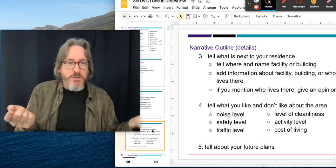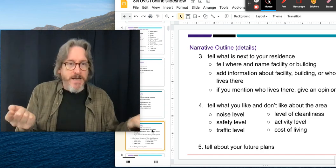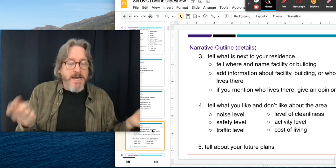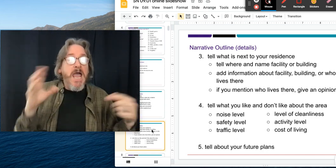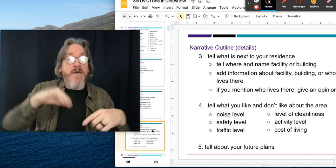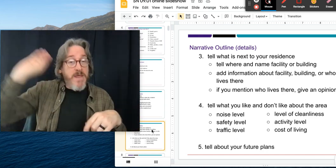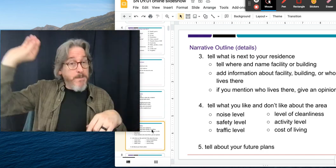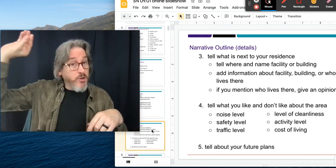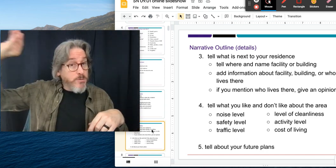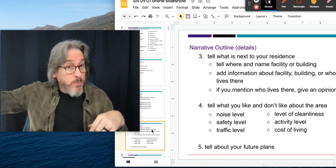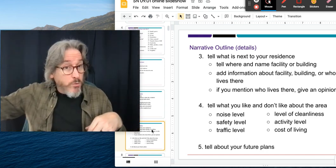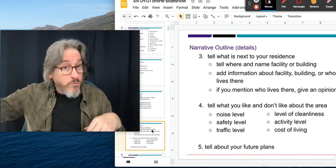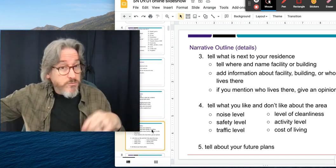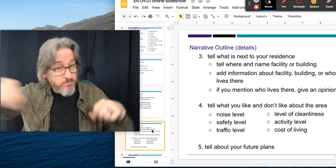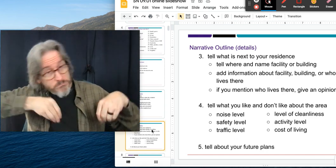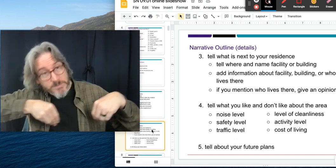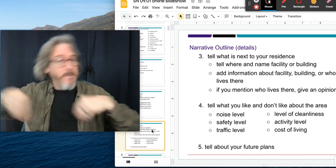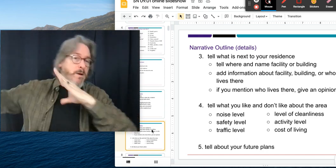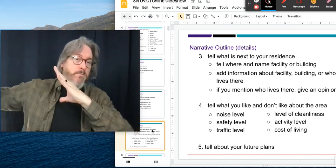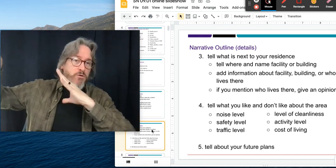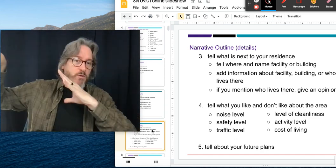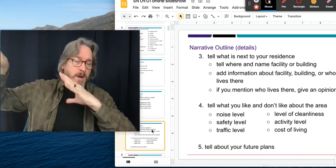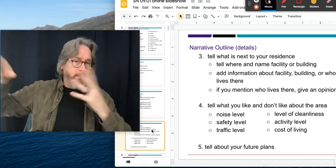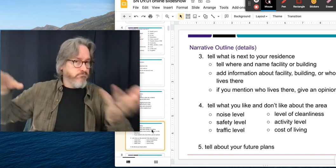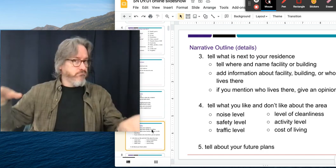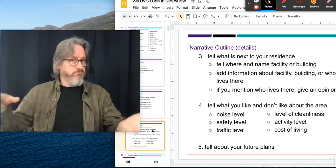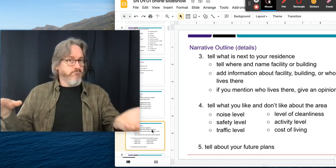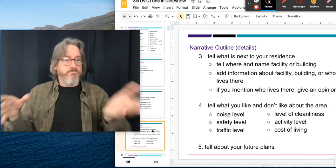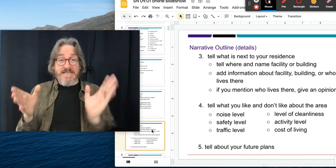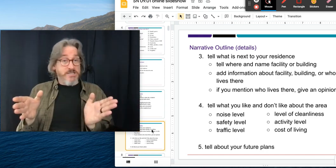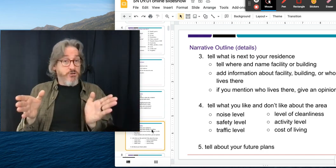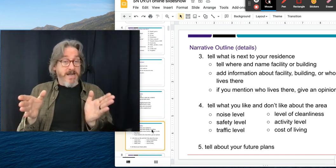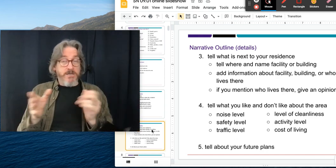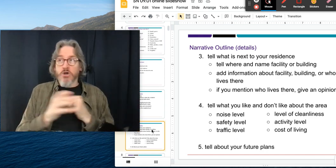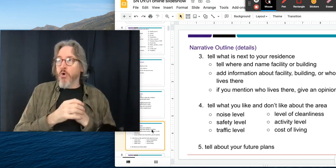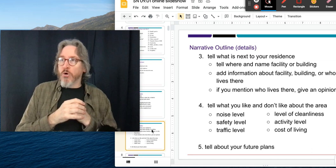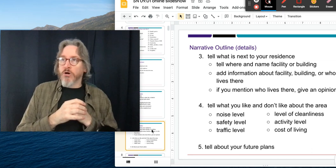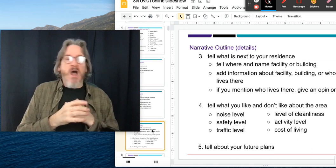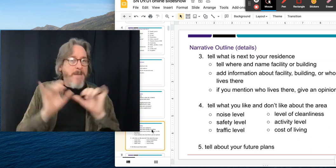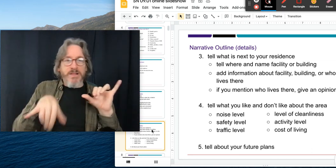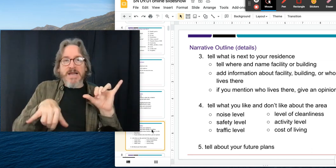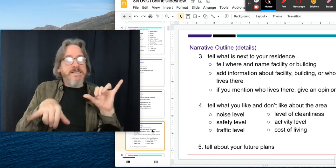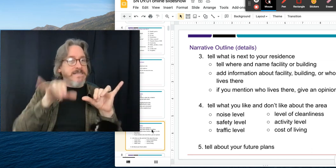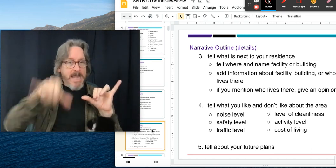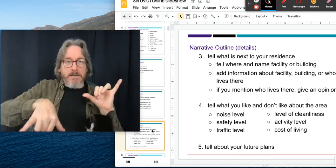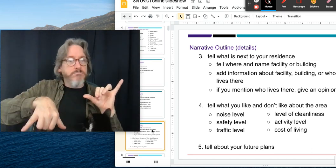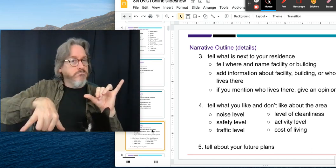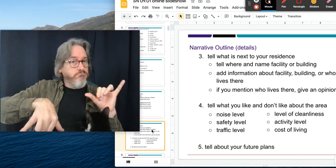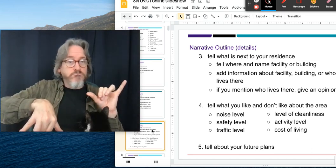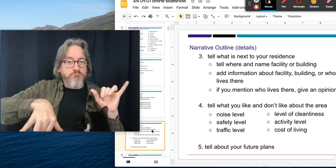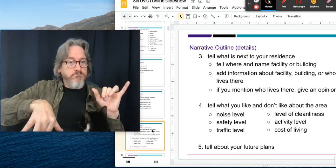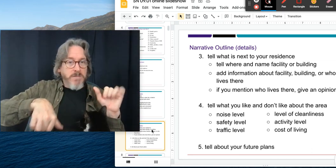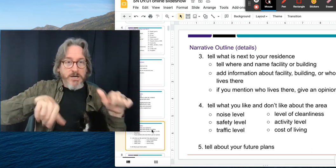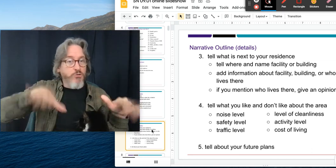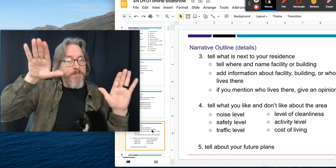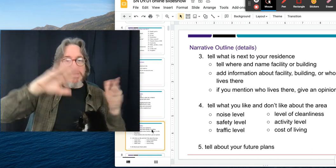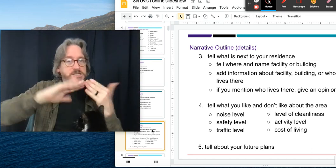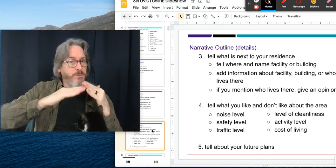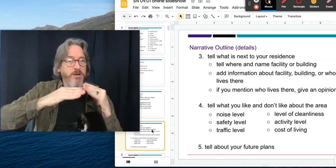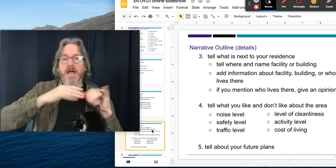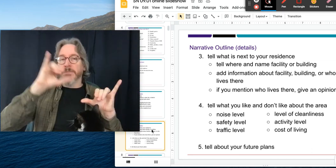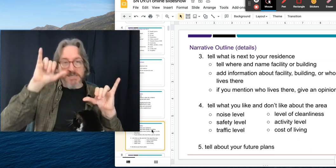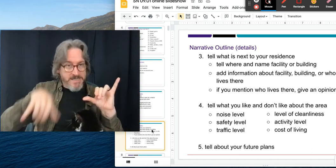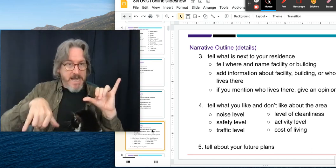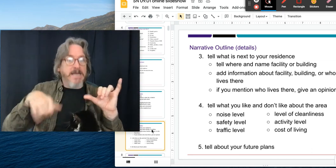I graduate, and then I'm going to move. Then I'm going to move away. That's great. Or I plan on staying. I grew up in